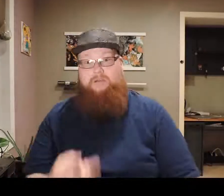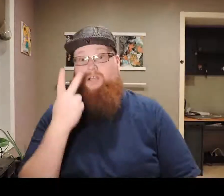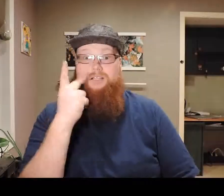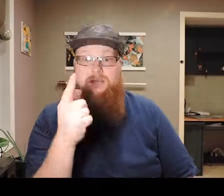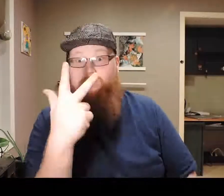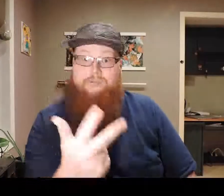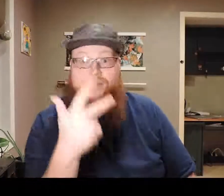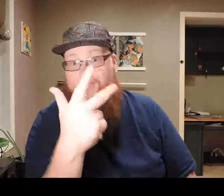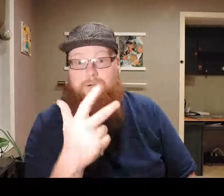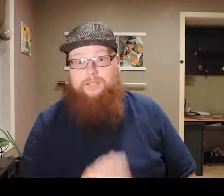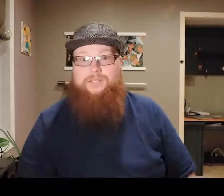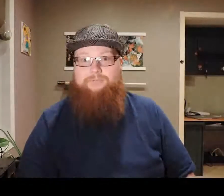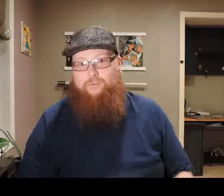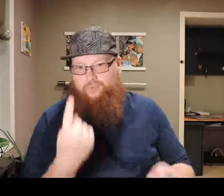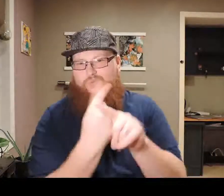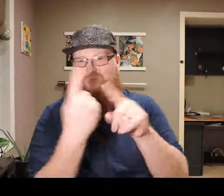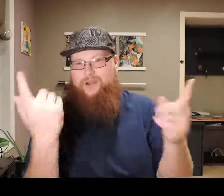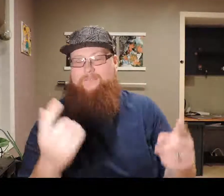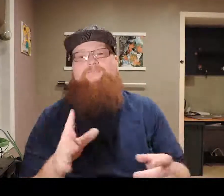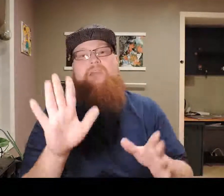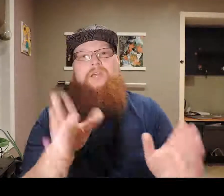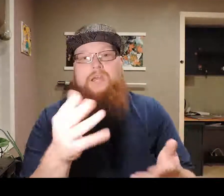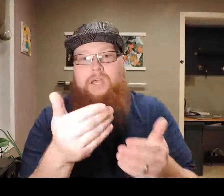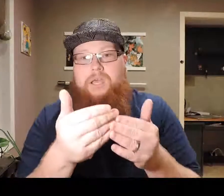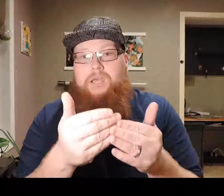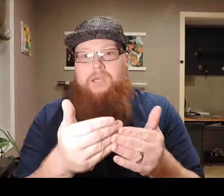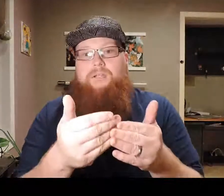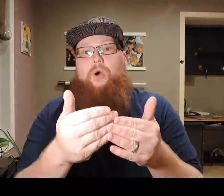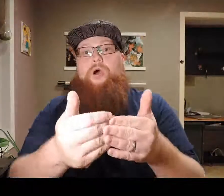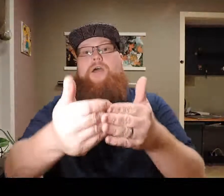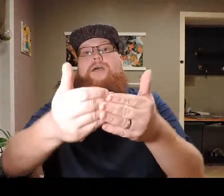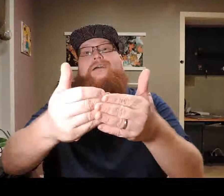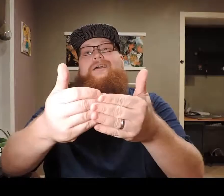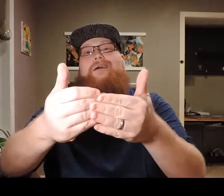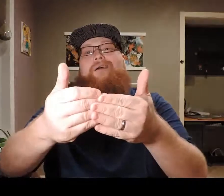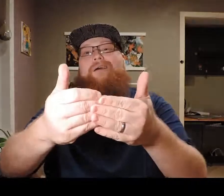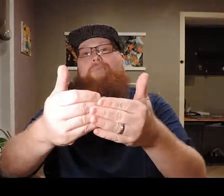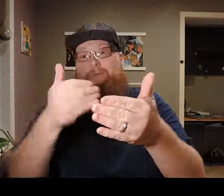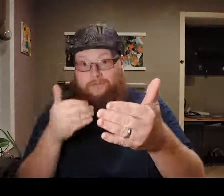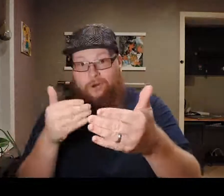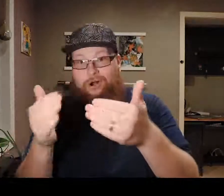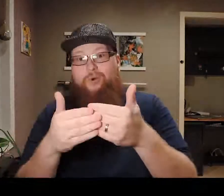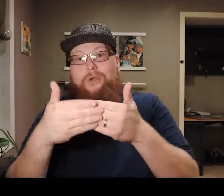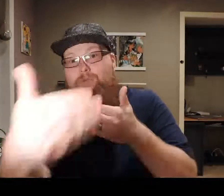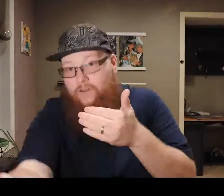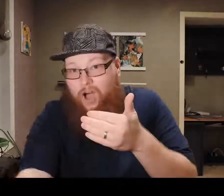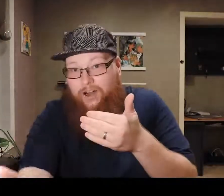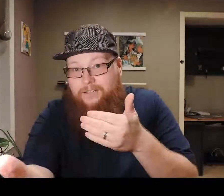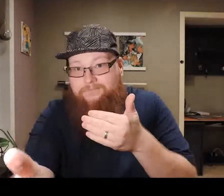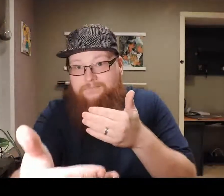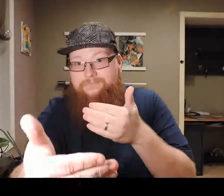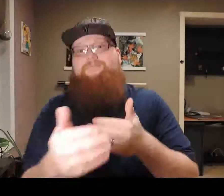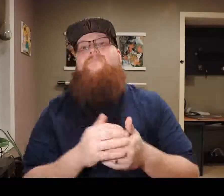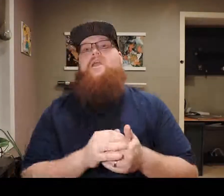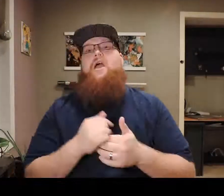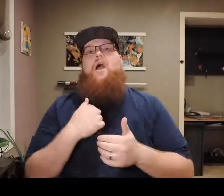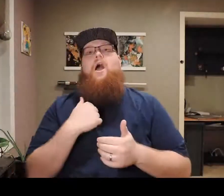I'll see you in 3 hours. Right. So, before we move on,